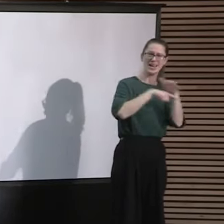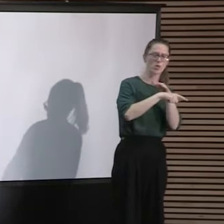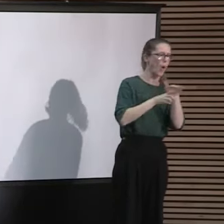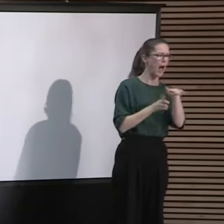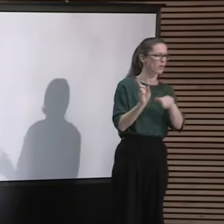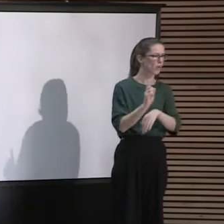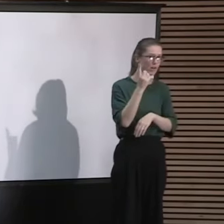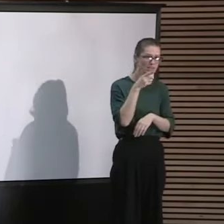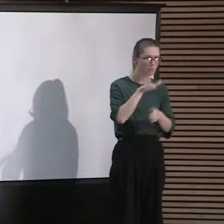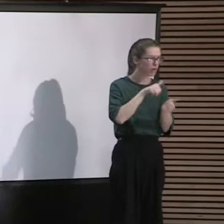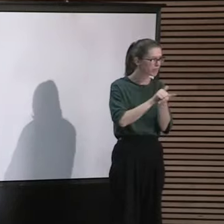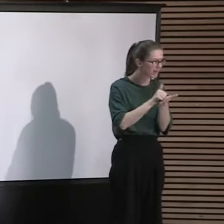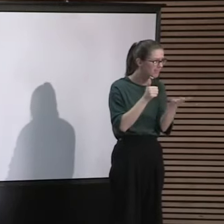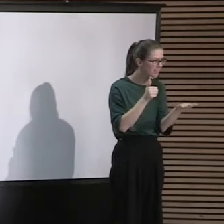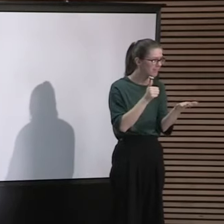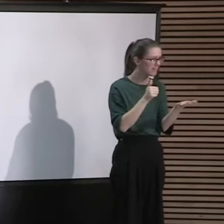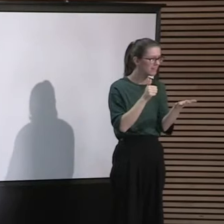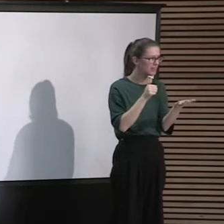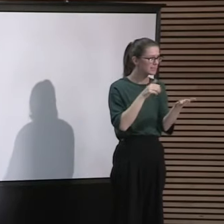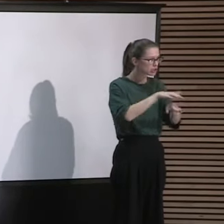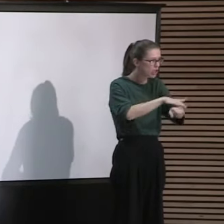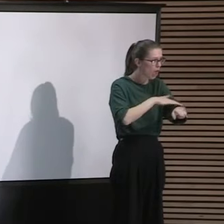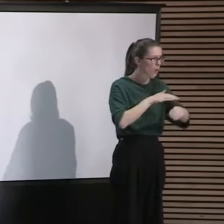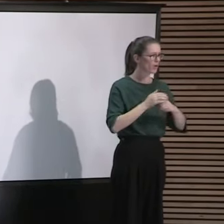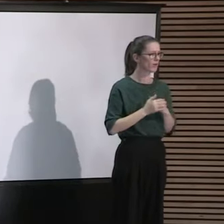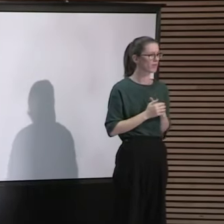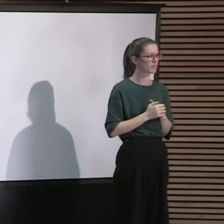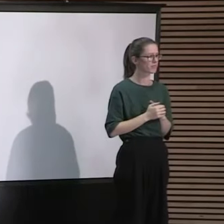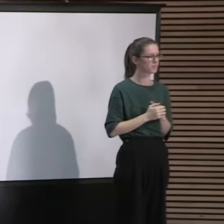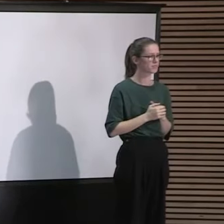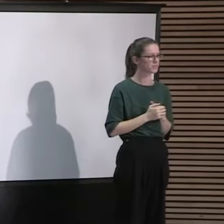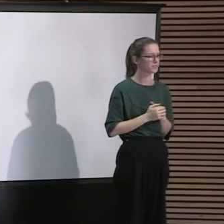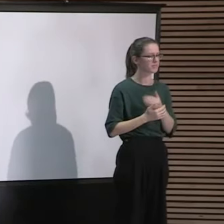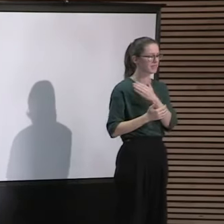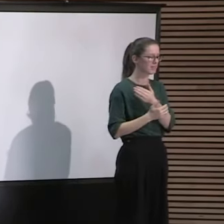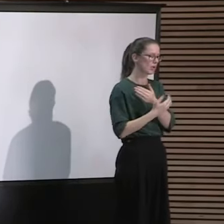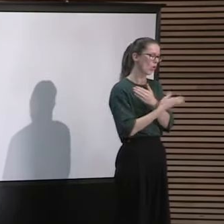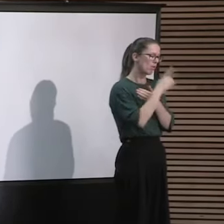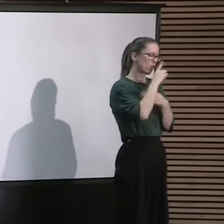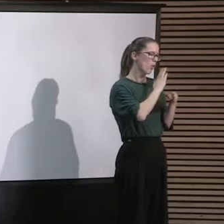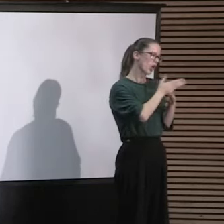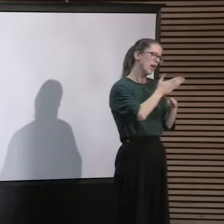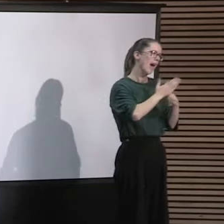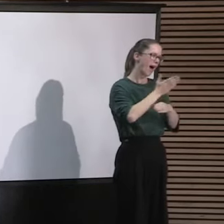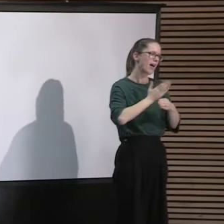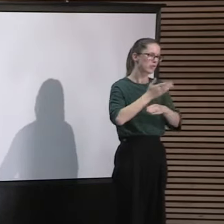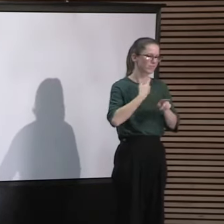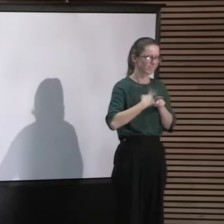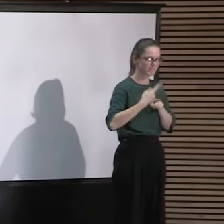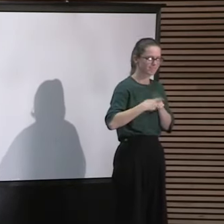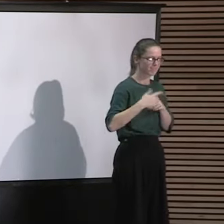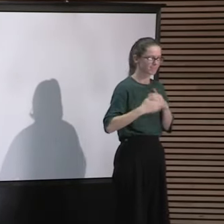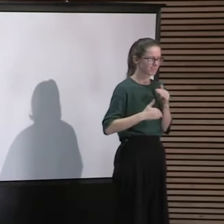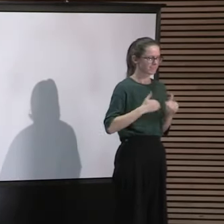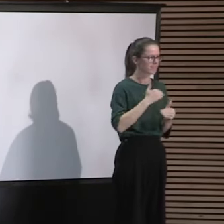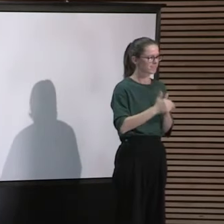circumstances we're operating in at the moment? Have you had reports that it's been too slow? Look, everyone's working as quickly as they can to make